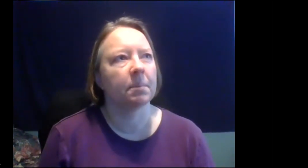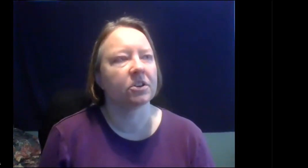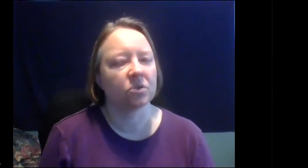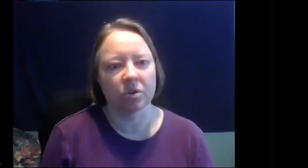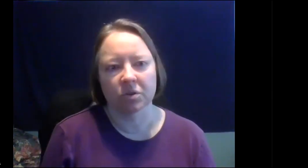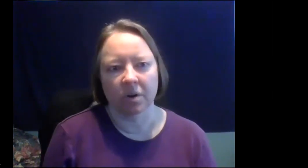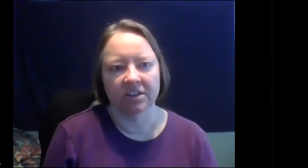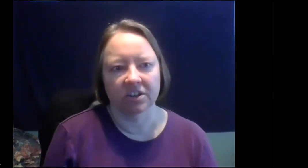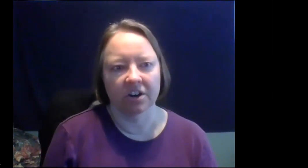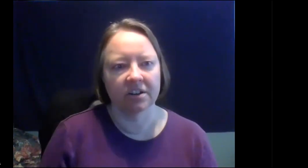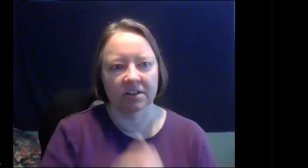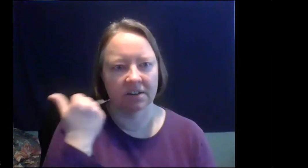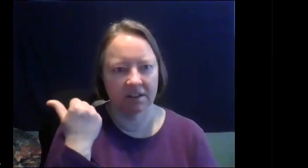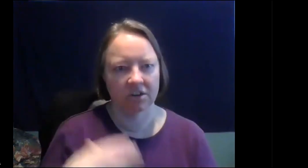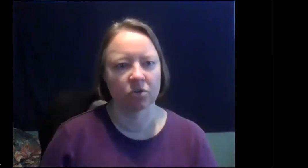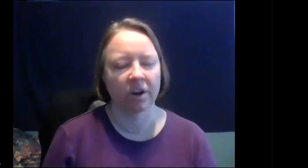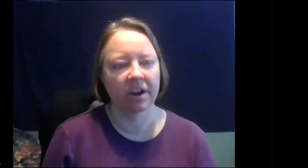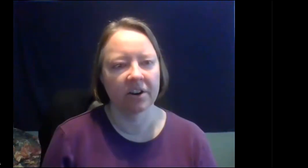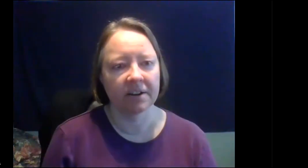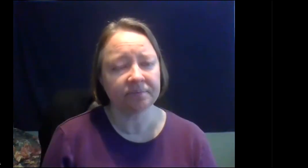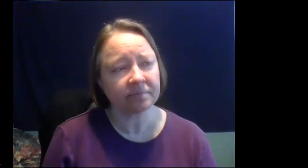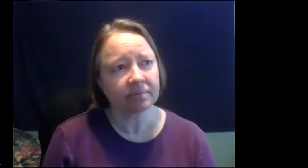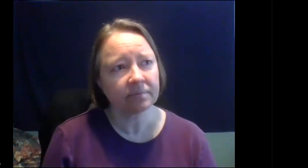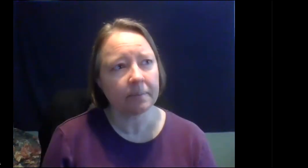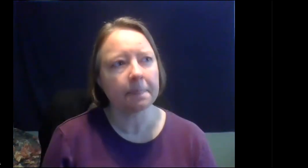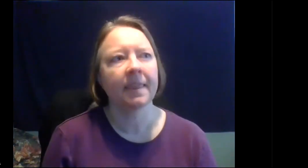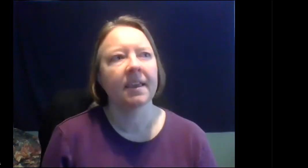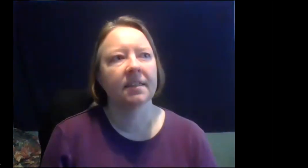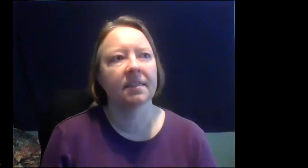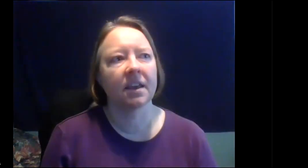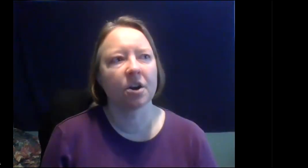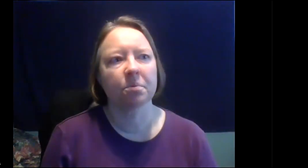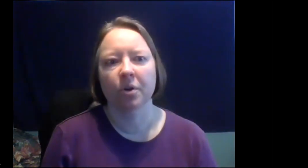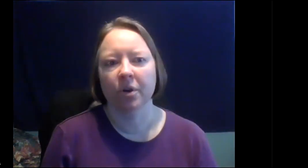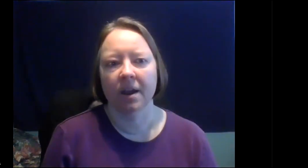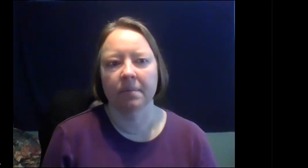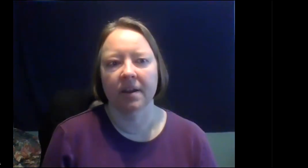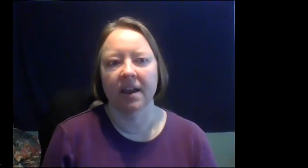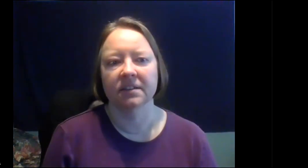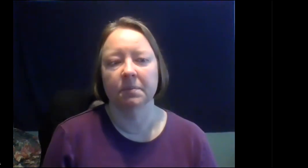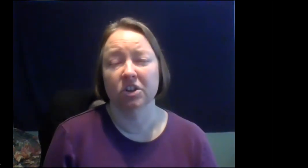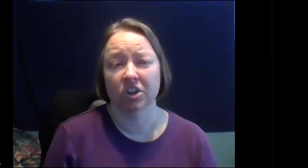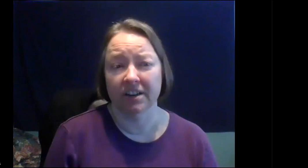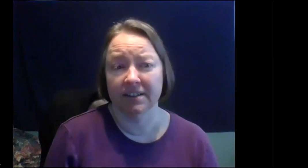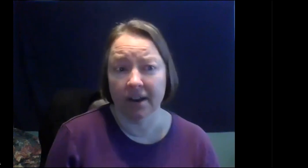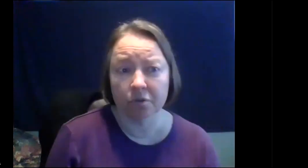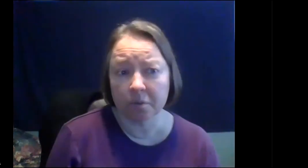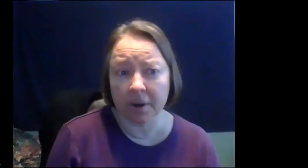Public Schools, where I started in the Detroit area, their program has been shut down from what